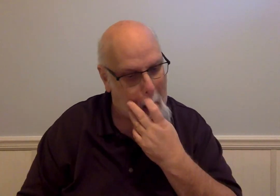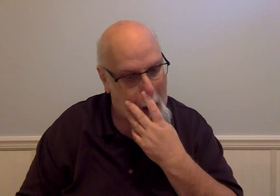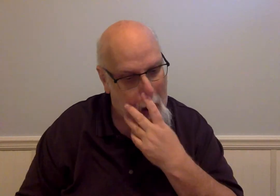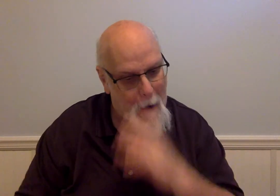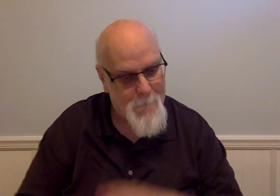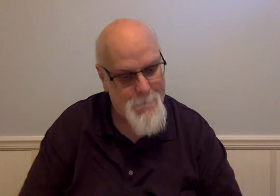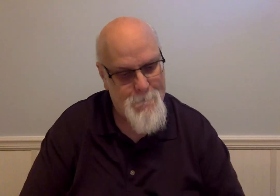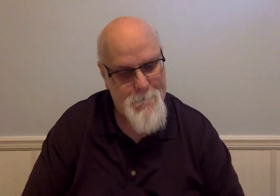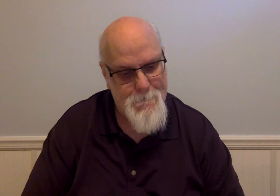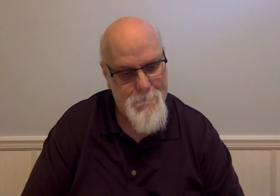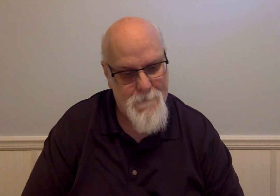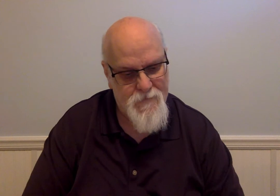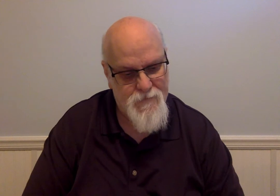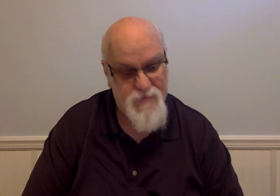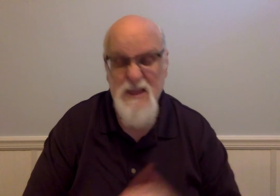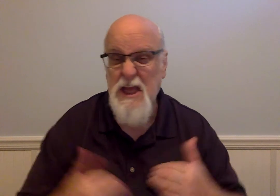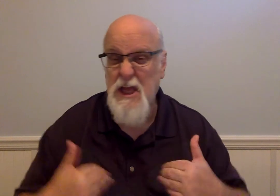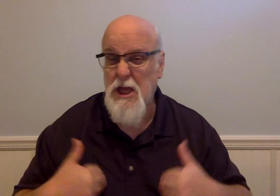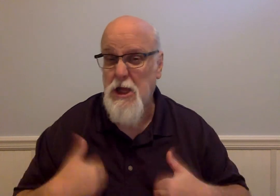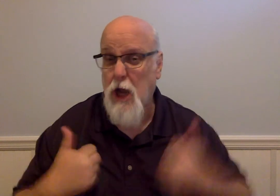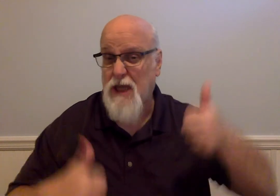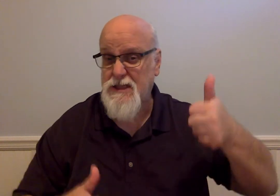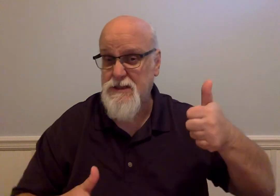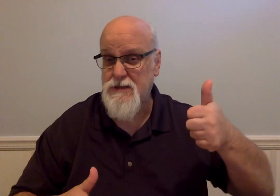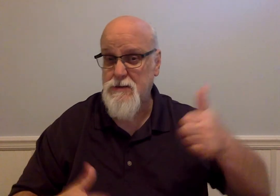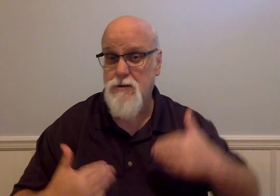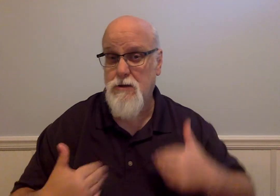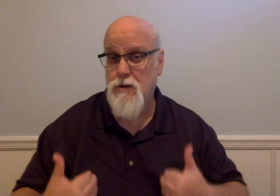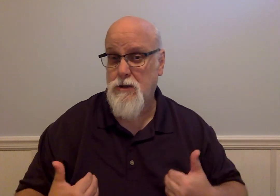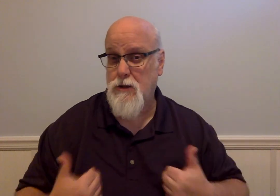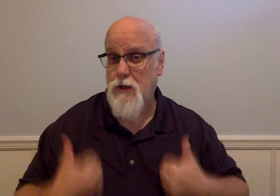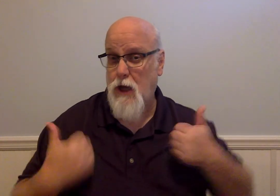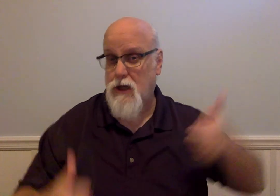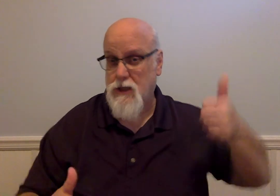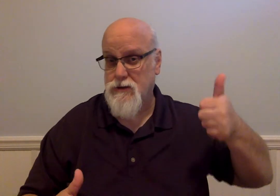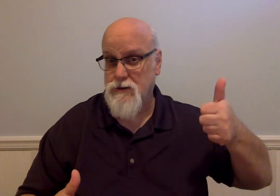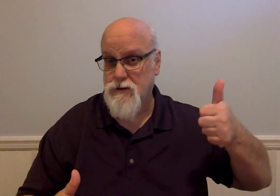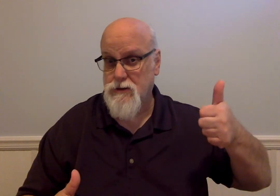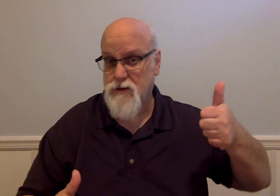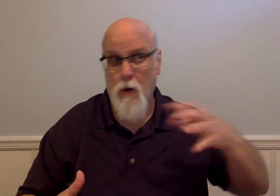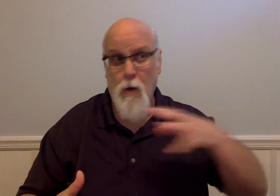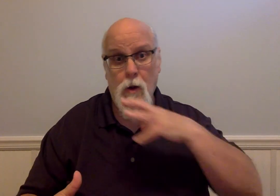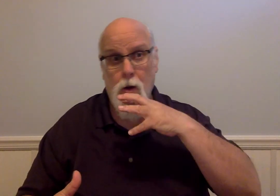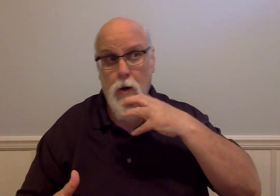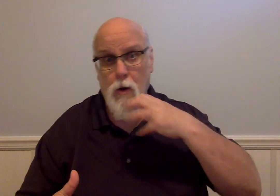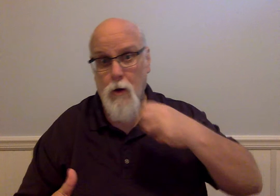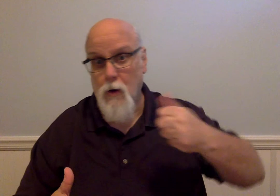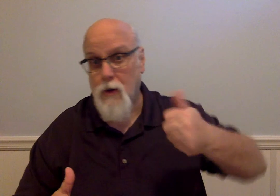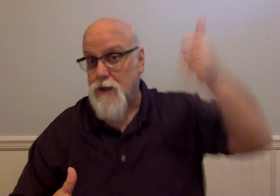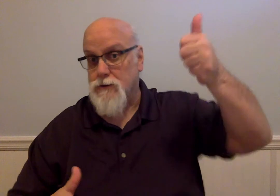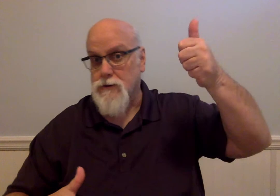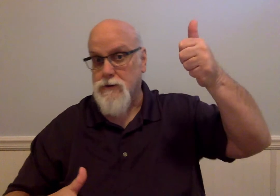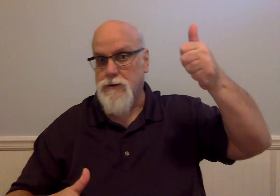young and then you show the height of the youngest person. So maybe you're the youngest, and you got the